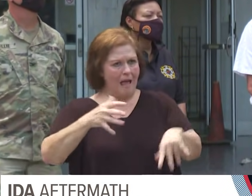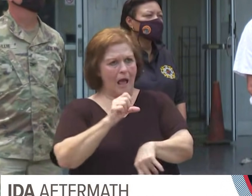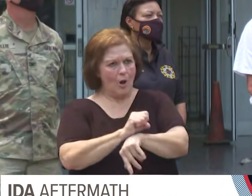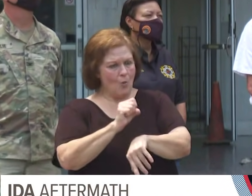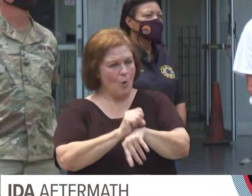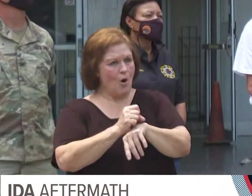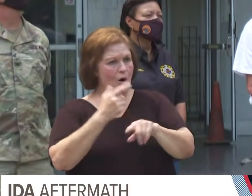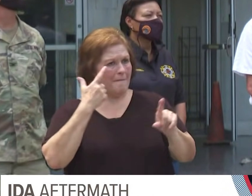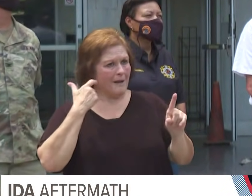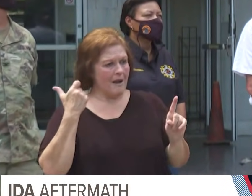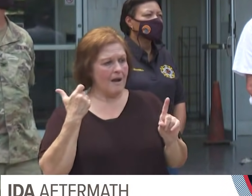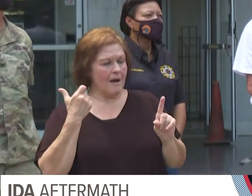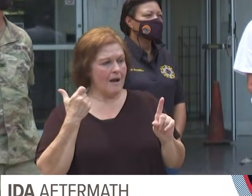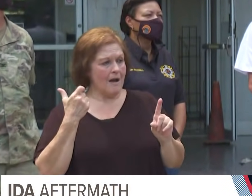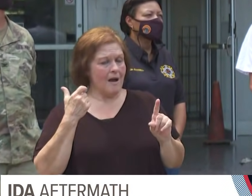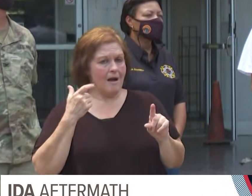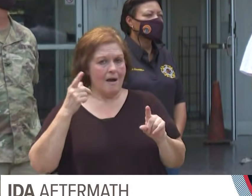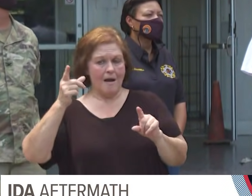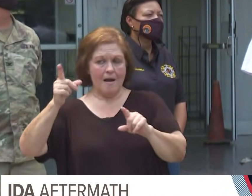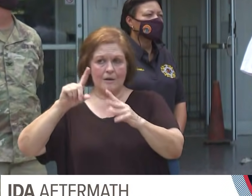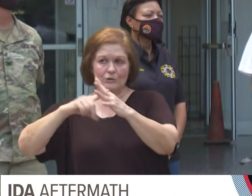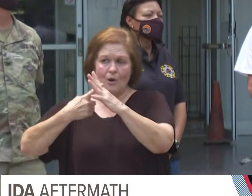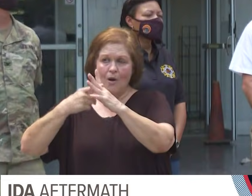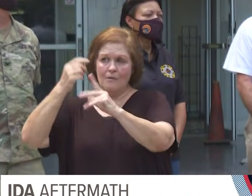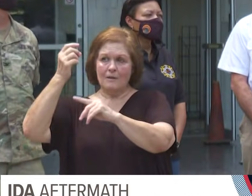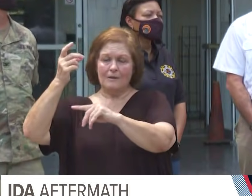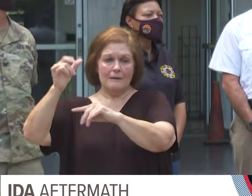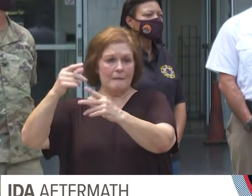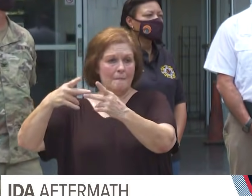generation, the plants, etc., to